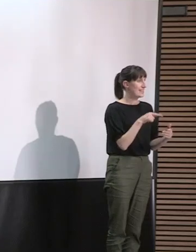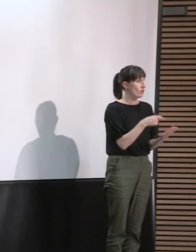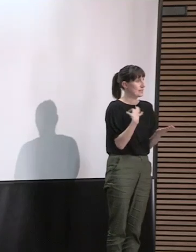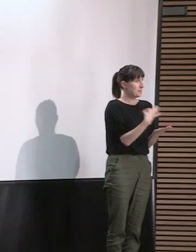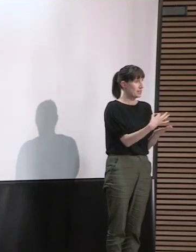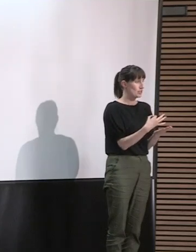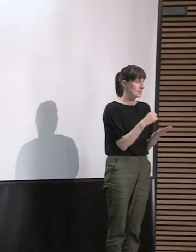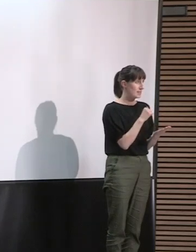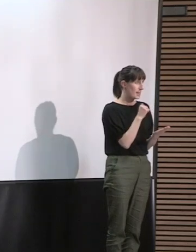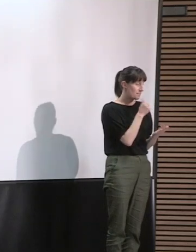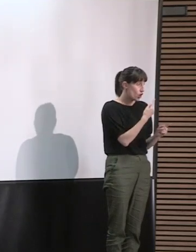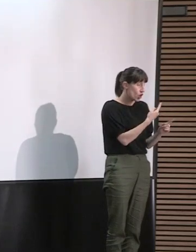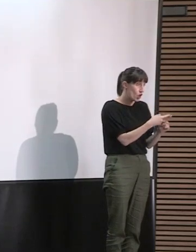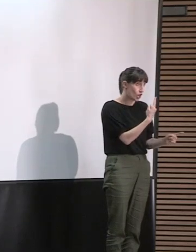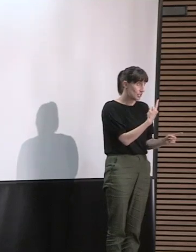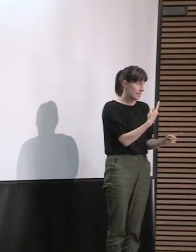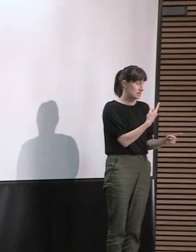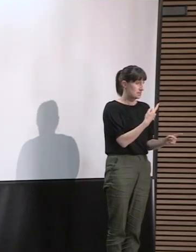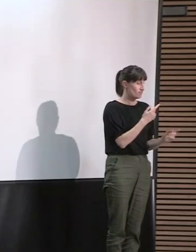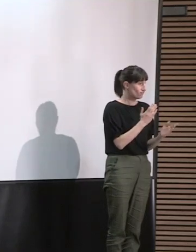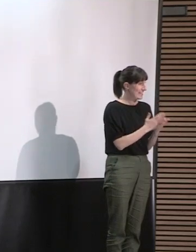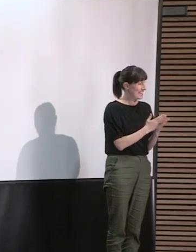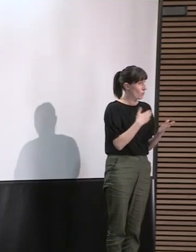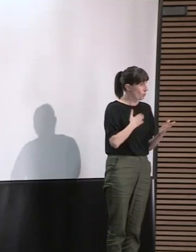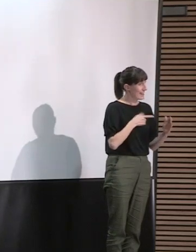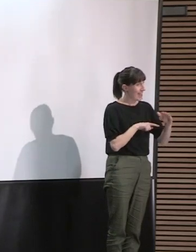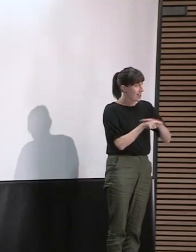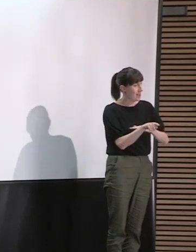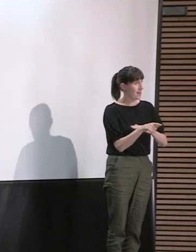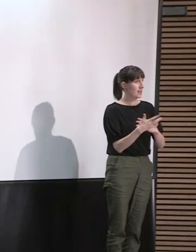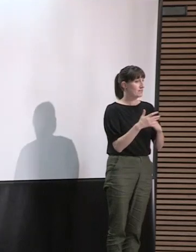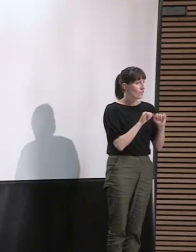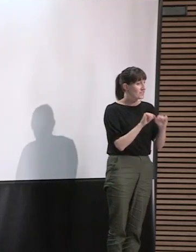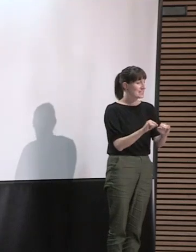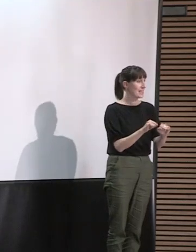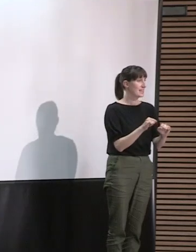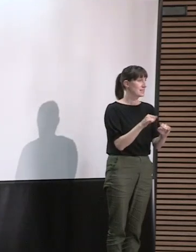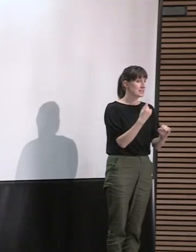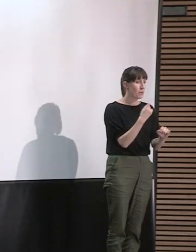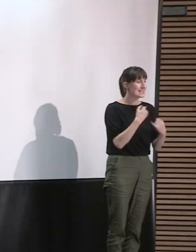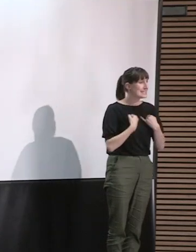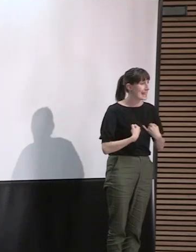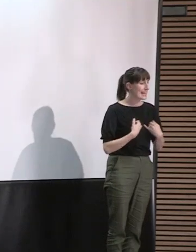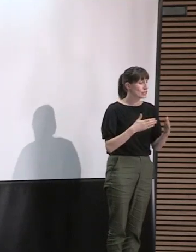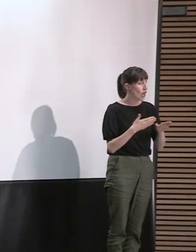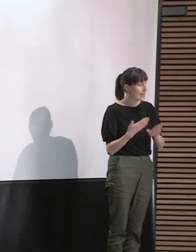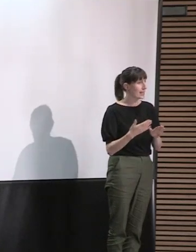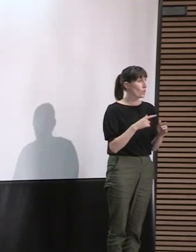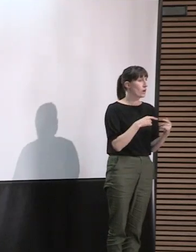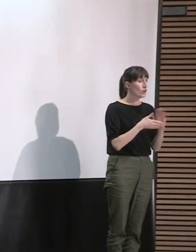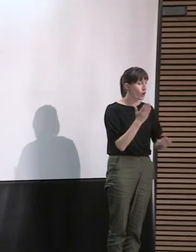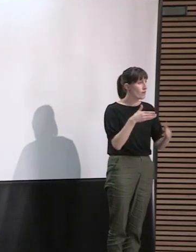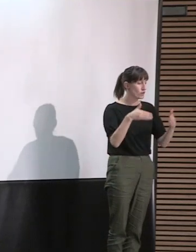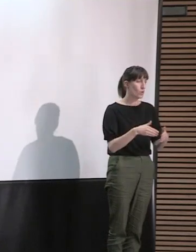those urgent urgent requests that relate to visiting dying relatives or attending funerals or tangihanga.